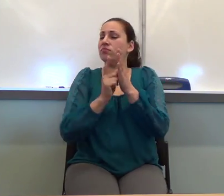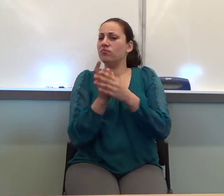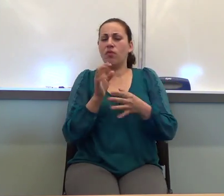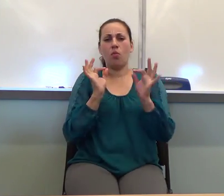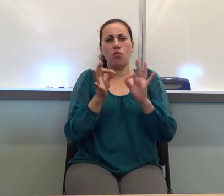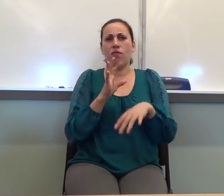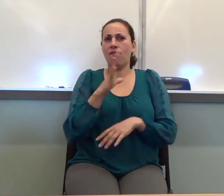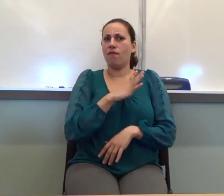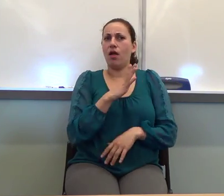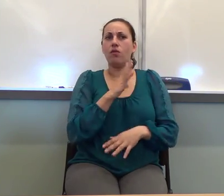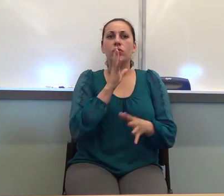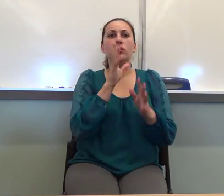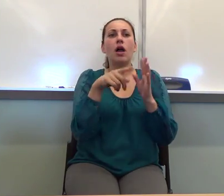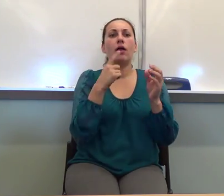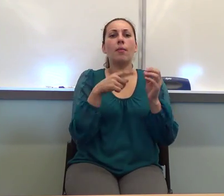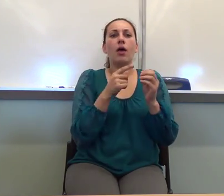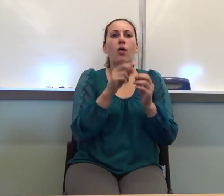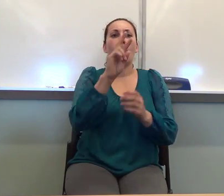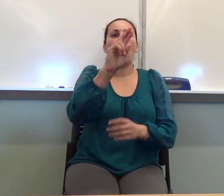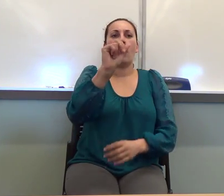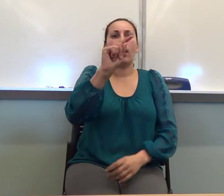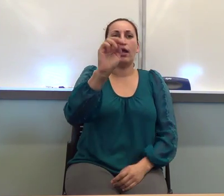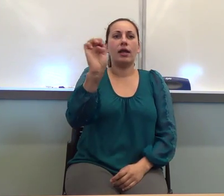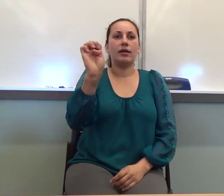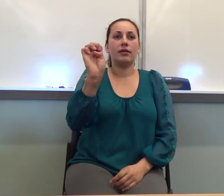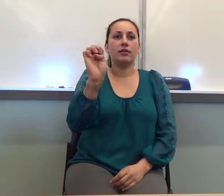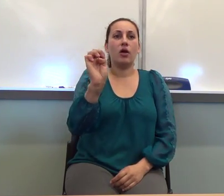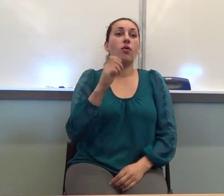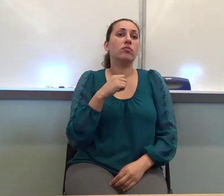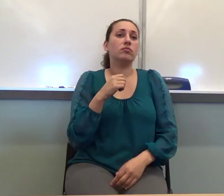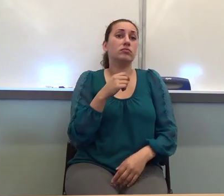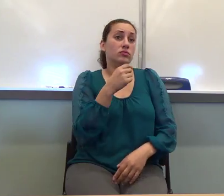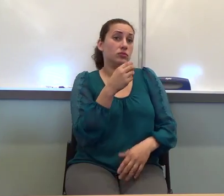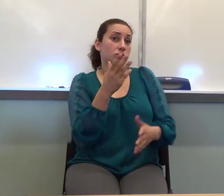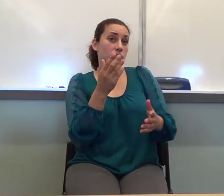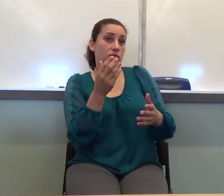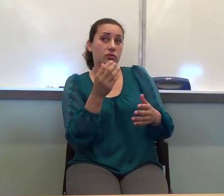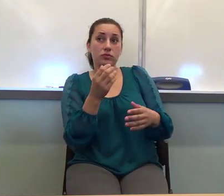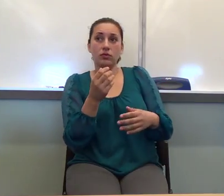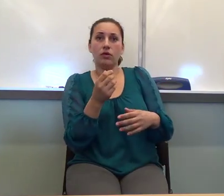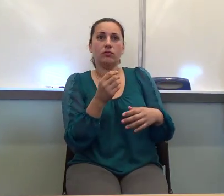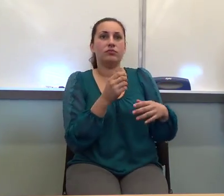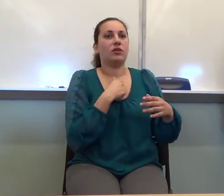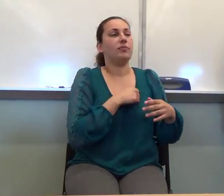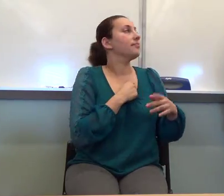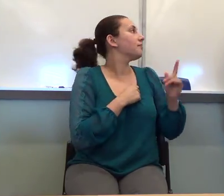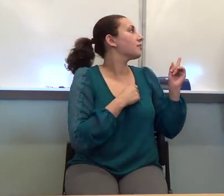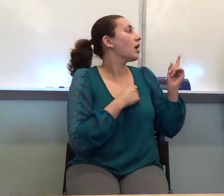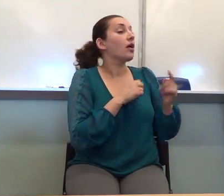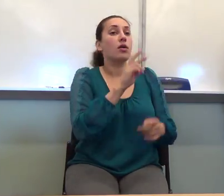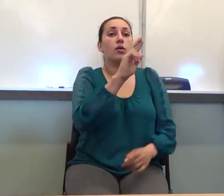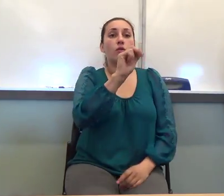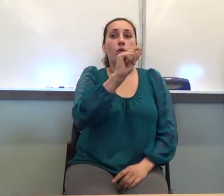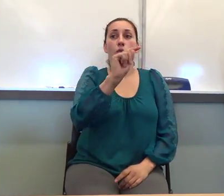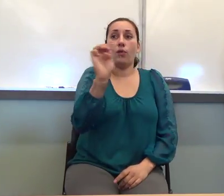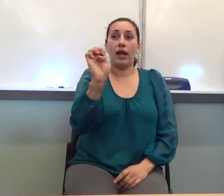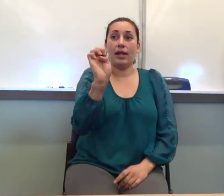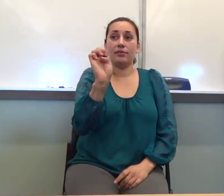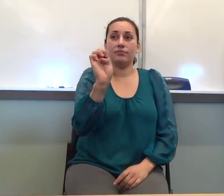rate. They want us to write the rate, but in lowest terms. Well, the rate would be written as a fraction. It's the rate of 58